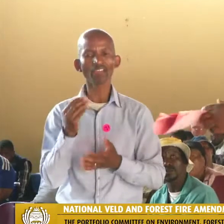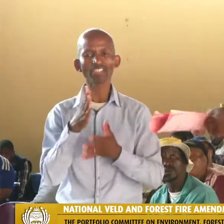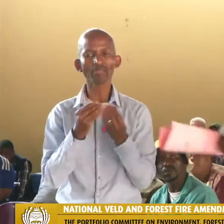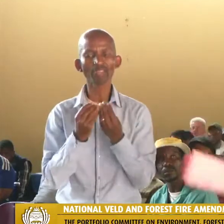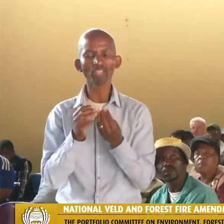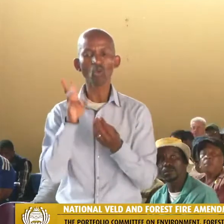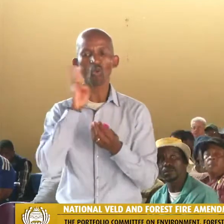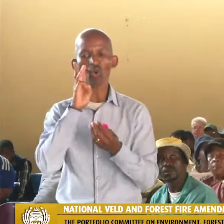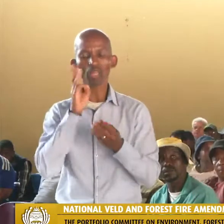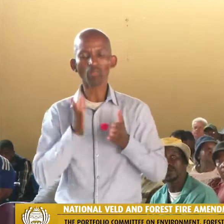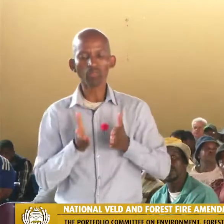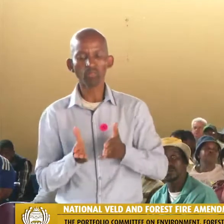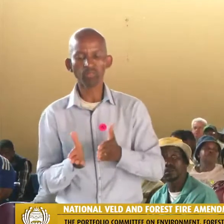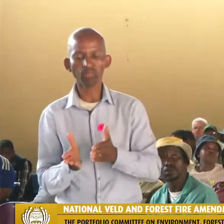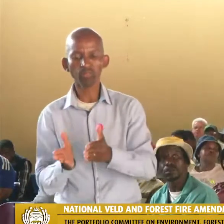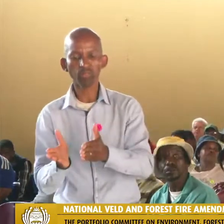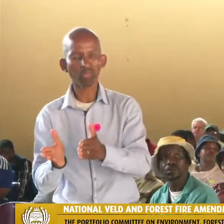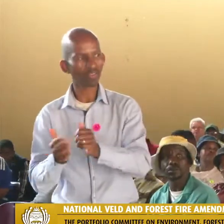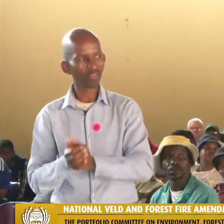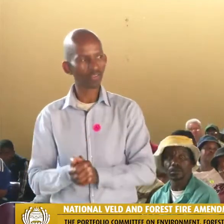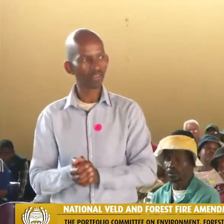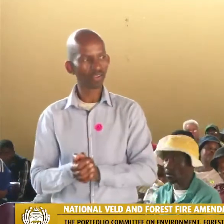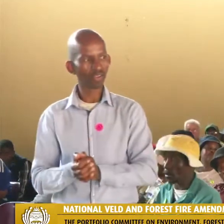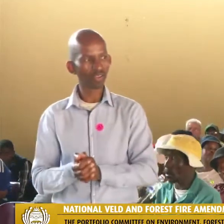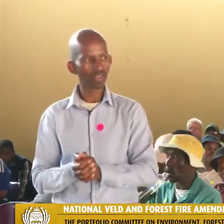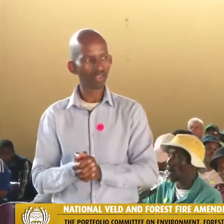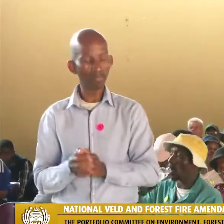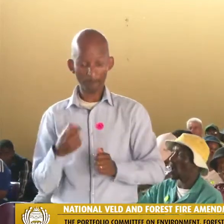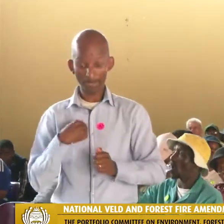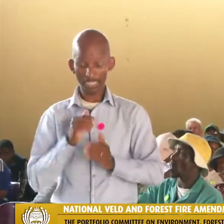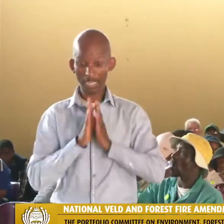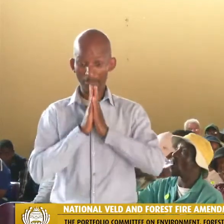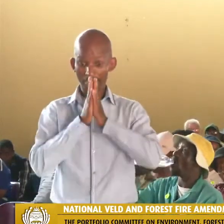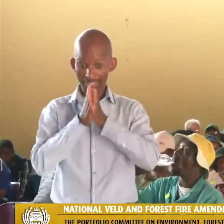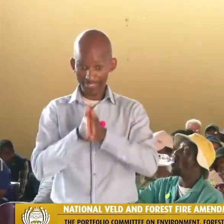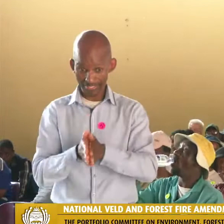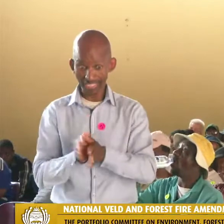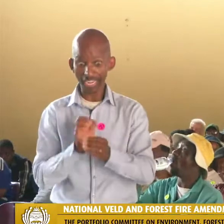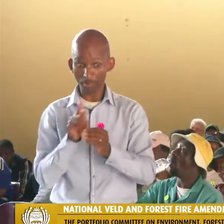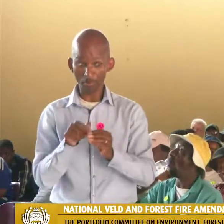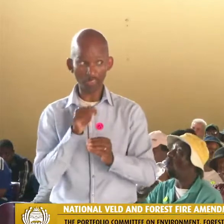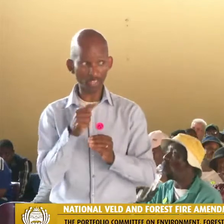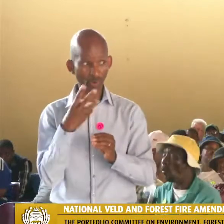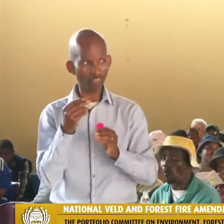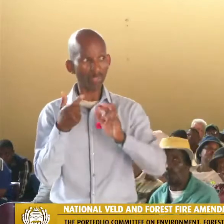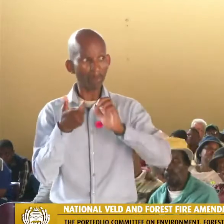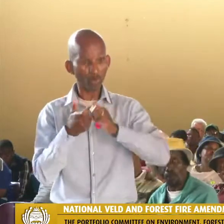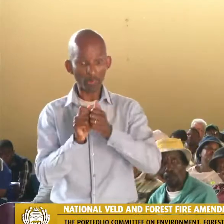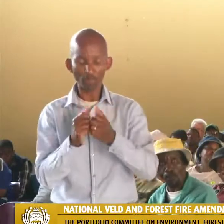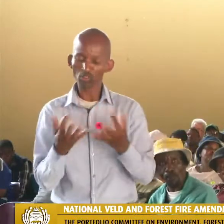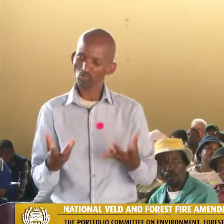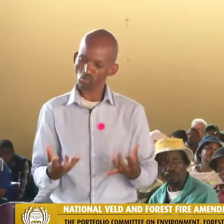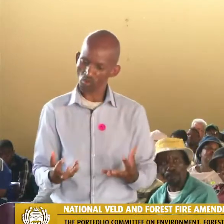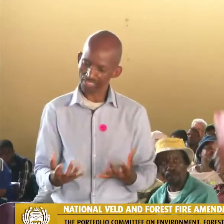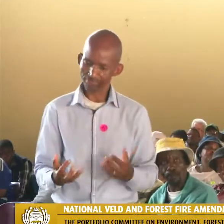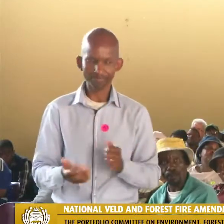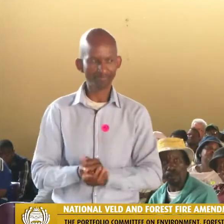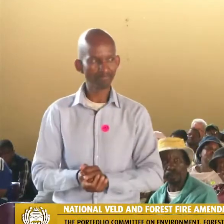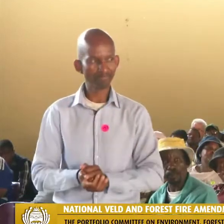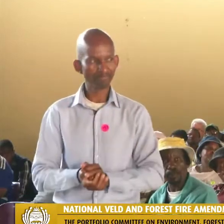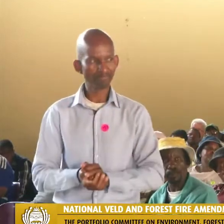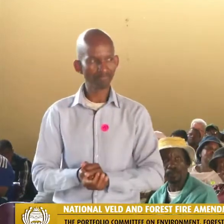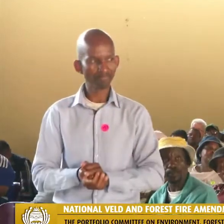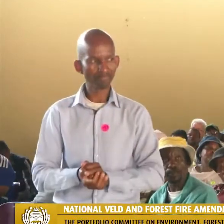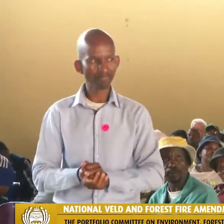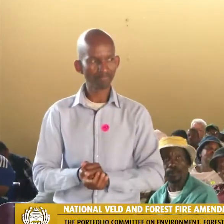phaya ngakuthi. Mna benza balesicelo esinye esingekho kude. Sinengxaki yomlilo. Where we